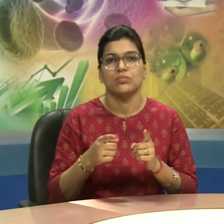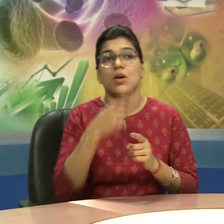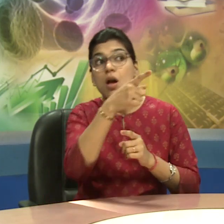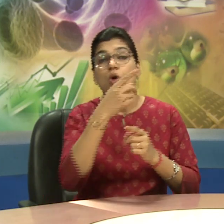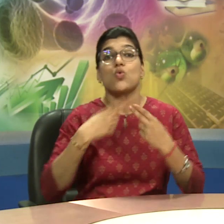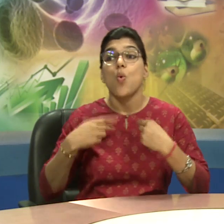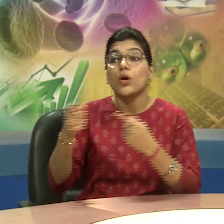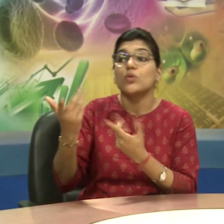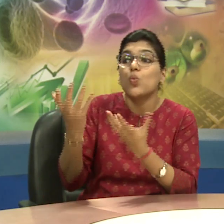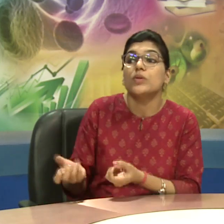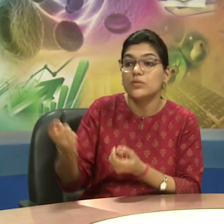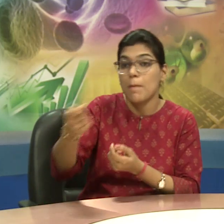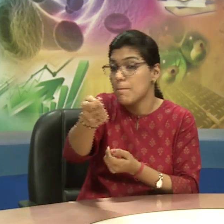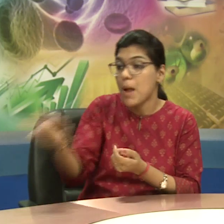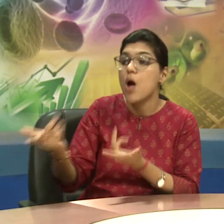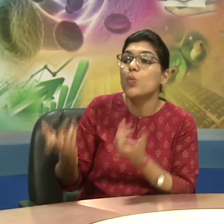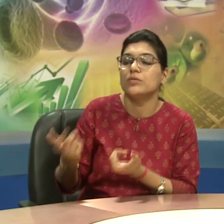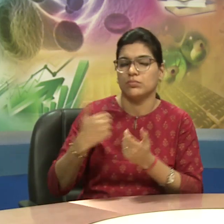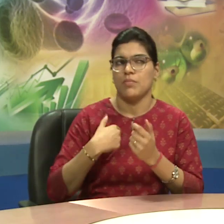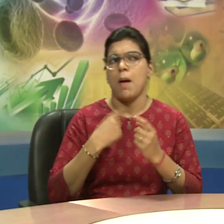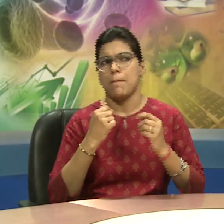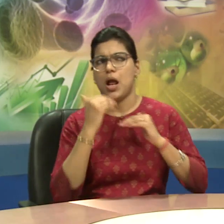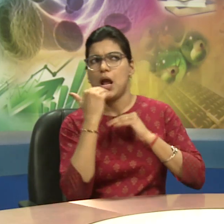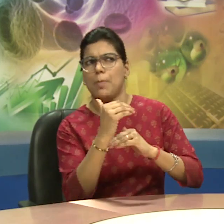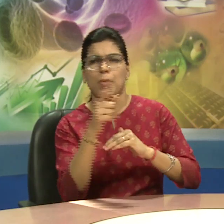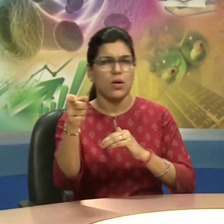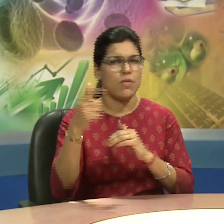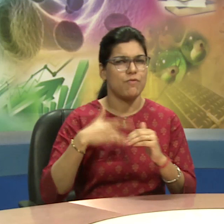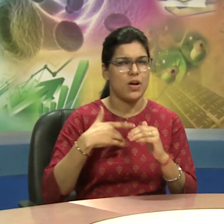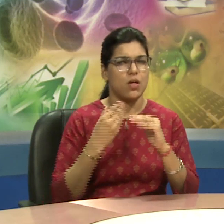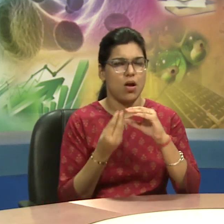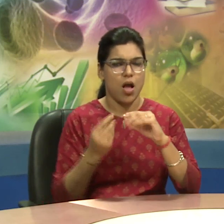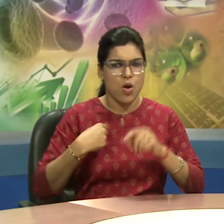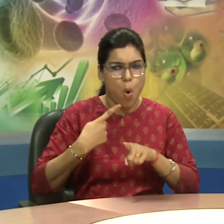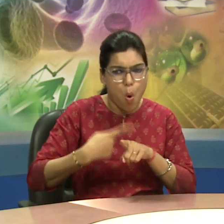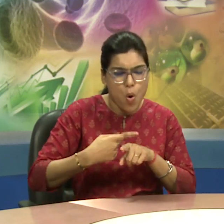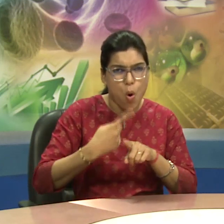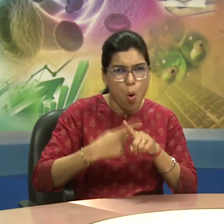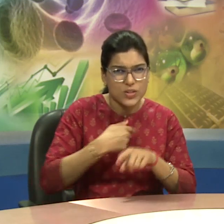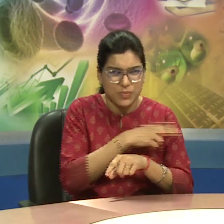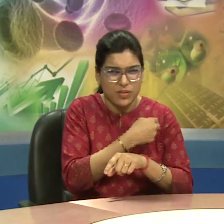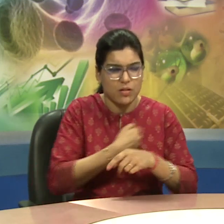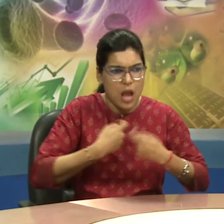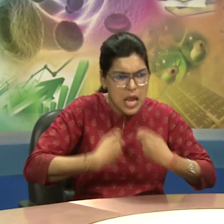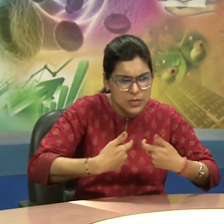always aware about the compensation you want. It is